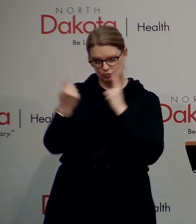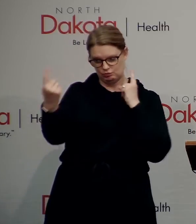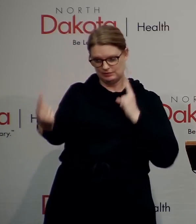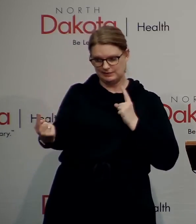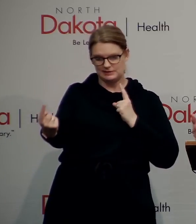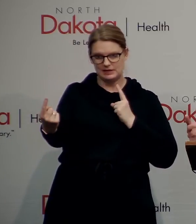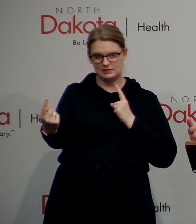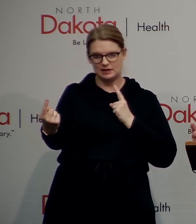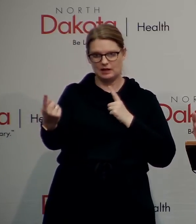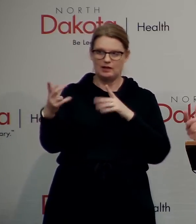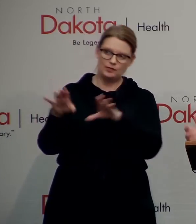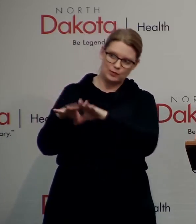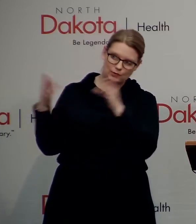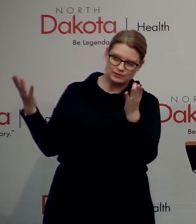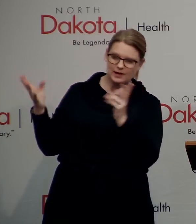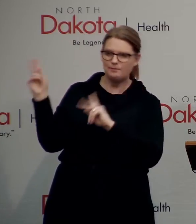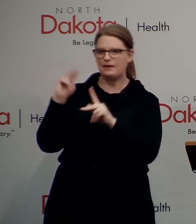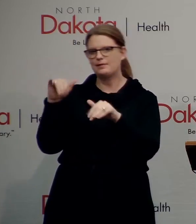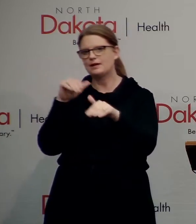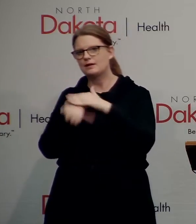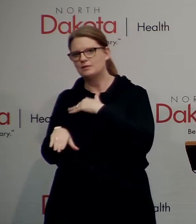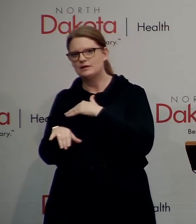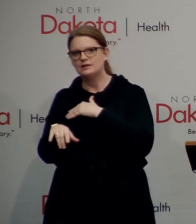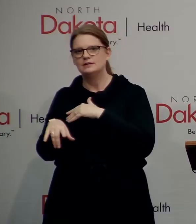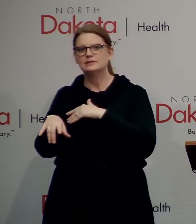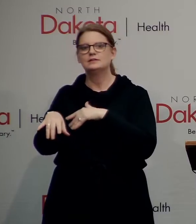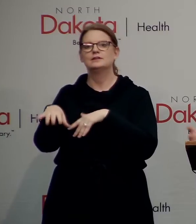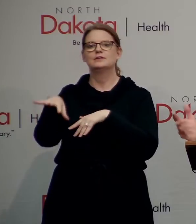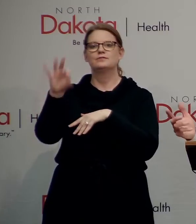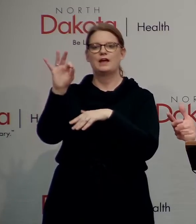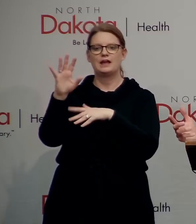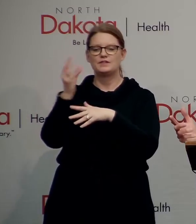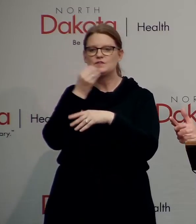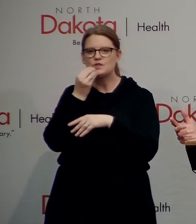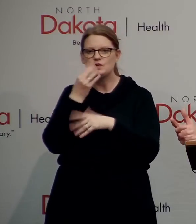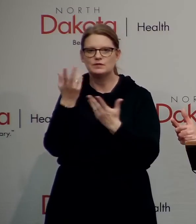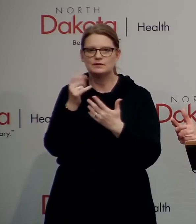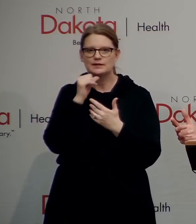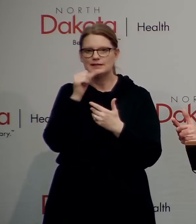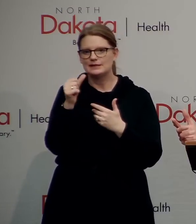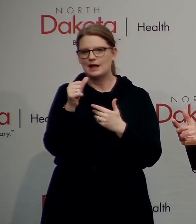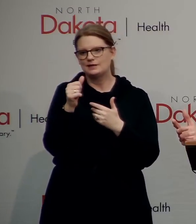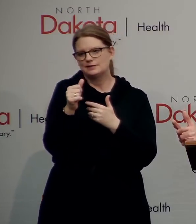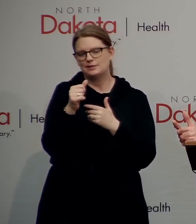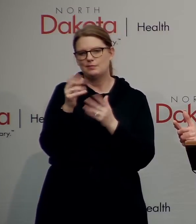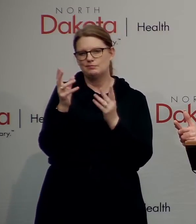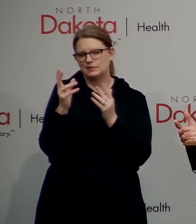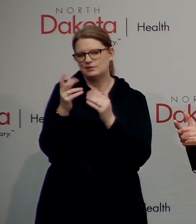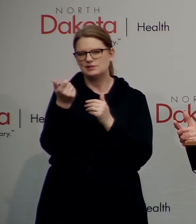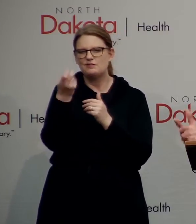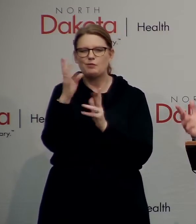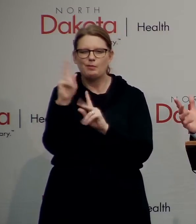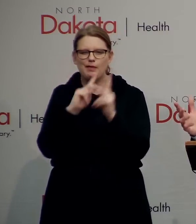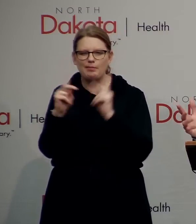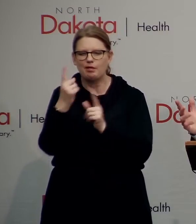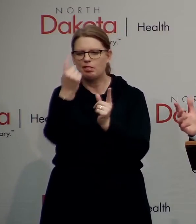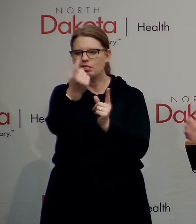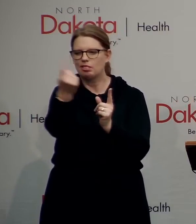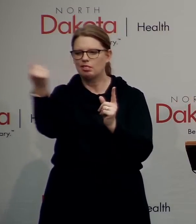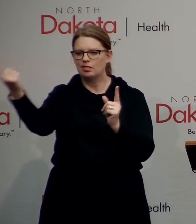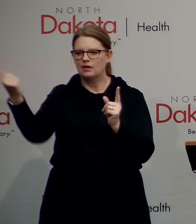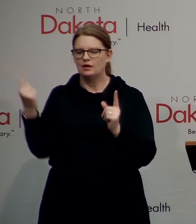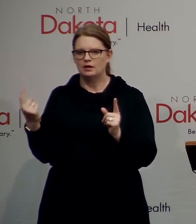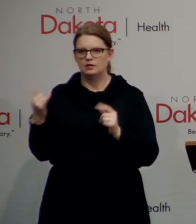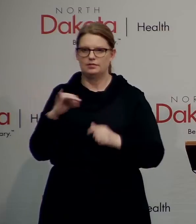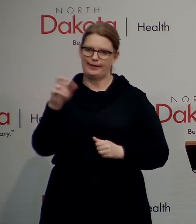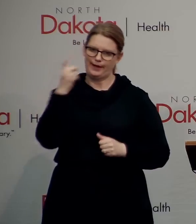distancing. Their doors are open, people are coming in to pick up food. There's never more than a couple people in there at the same time. You don't need the governor of